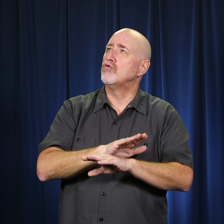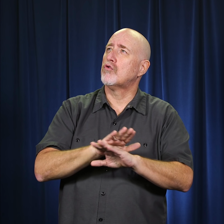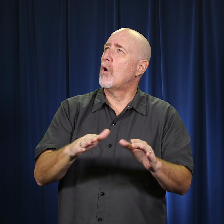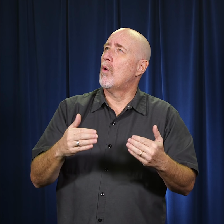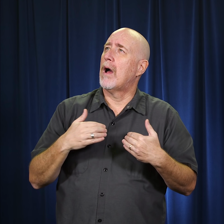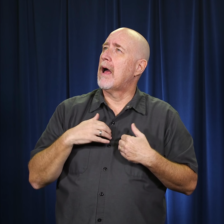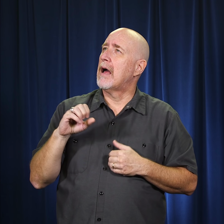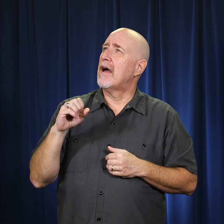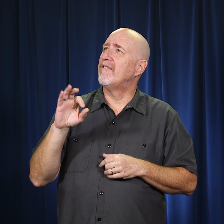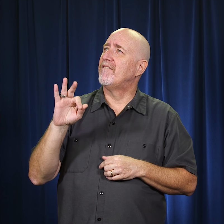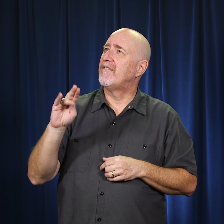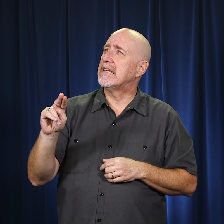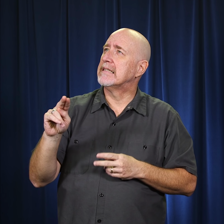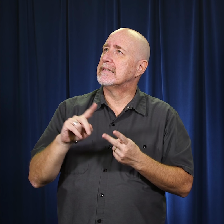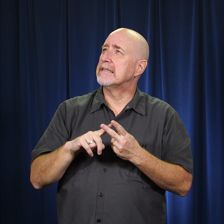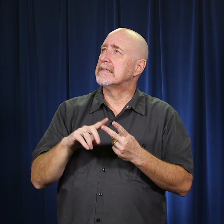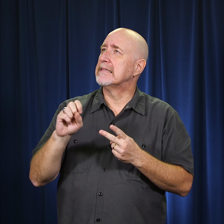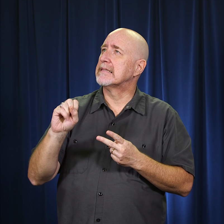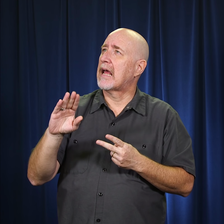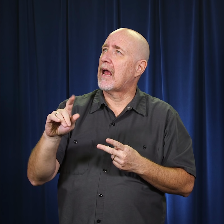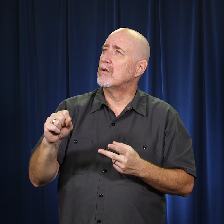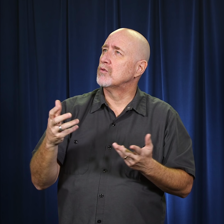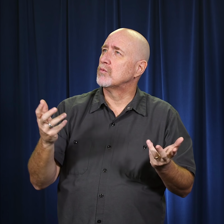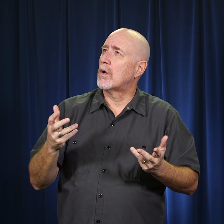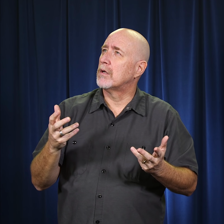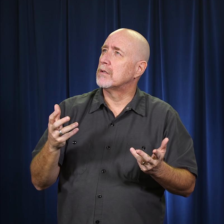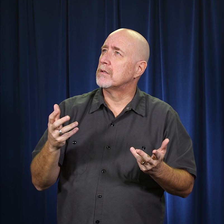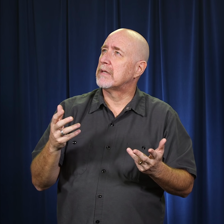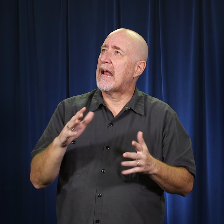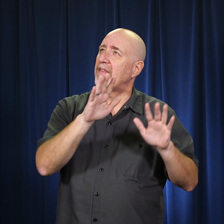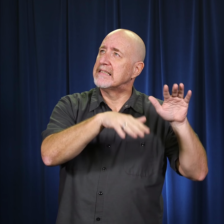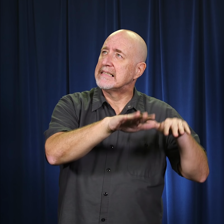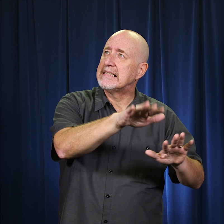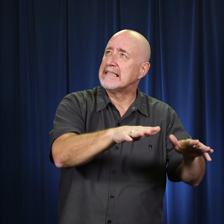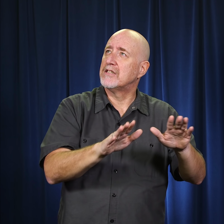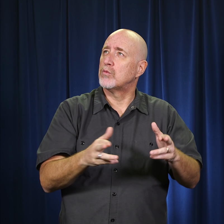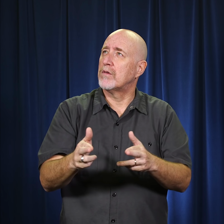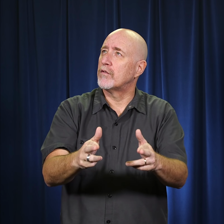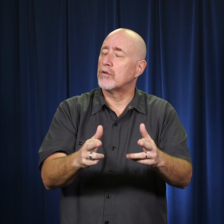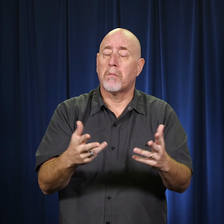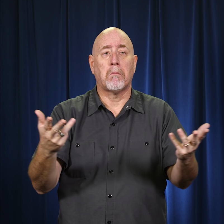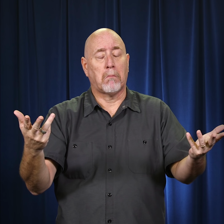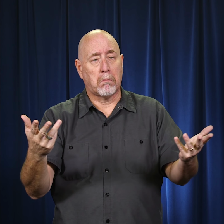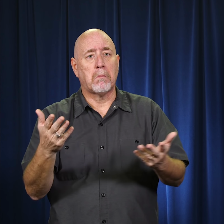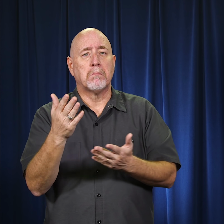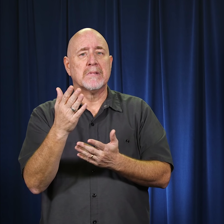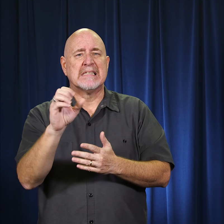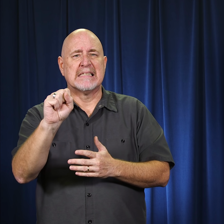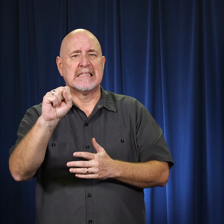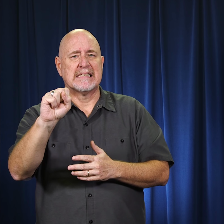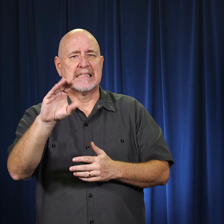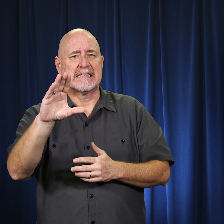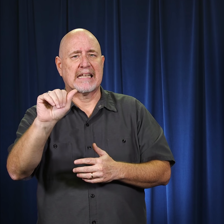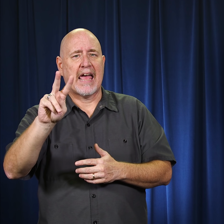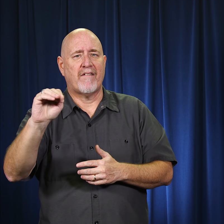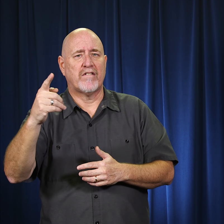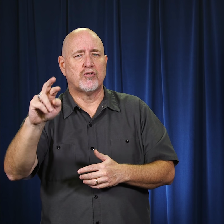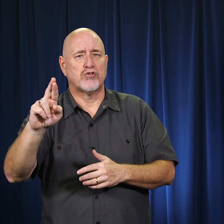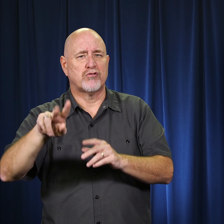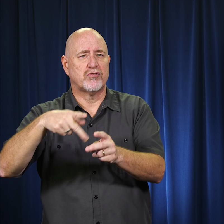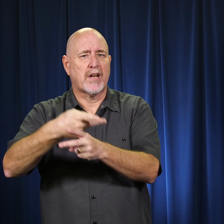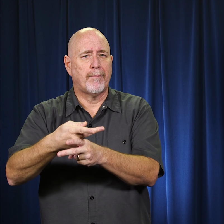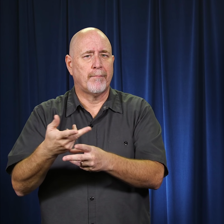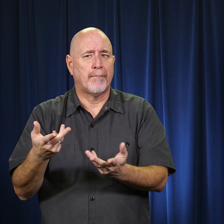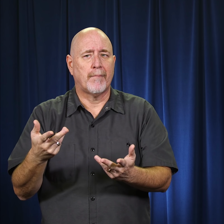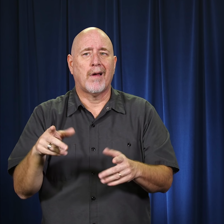don't have fins and scales in the seas and the rivers? Well, you're looking at some of those scavenger-type